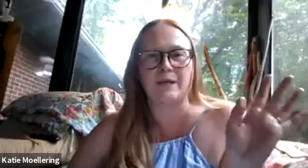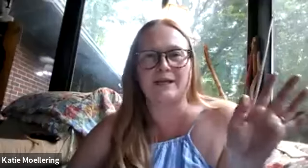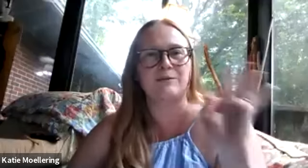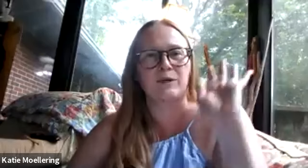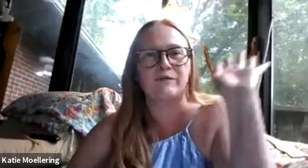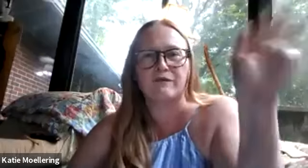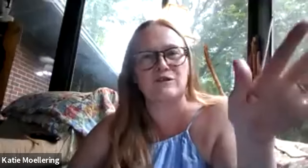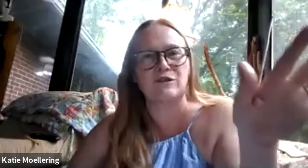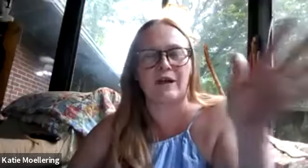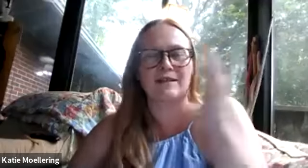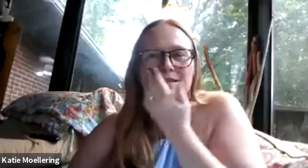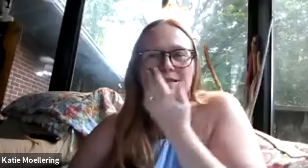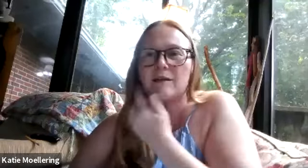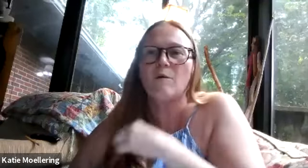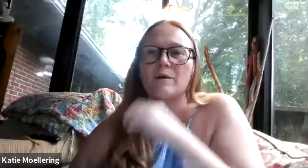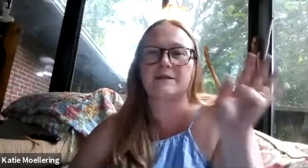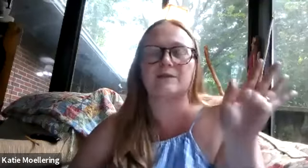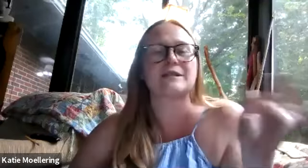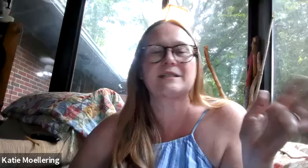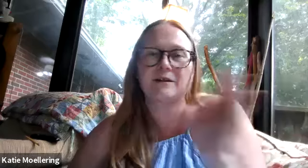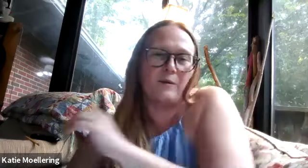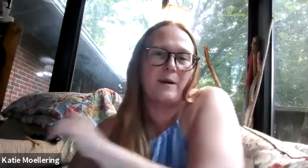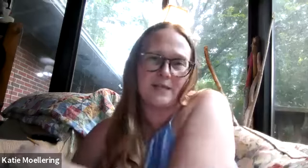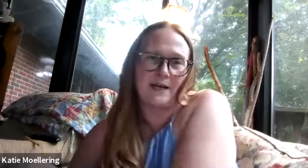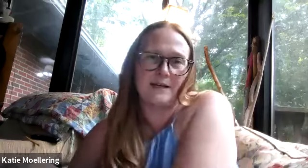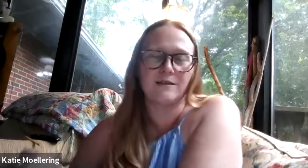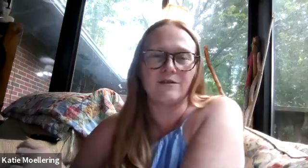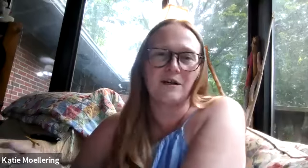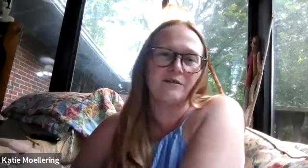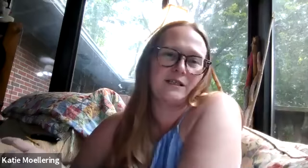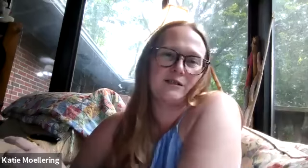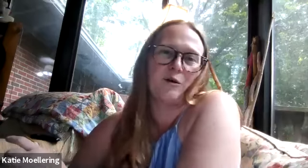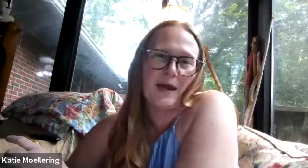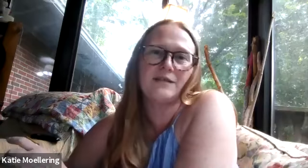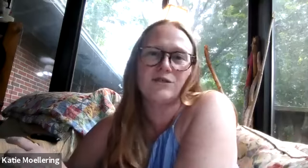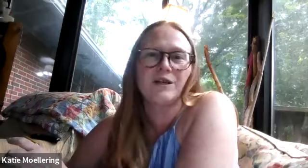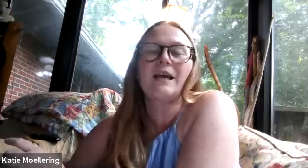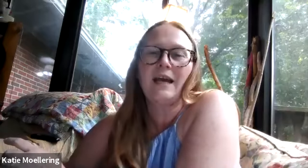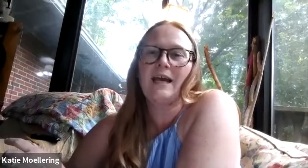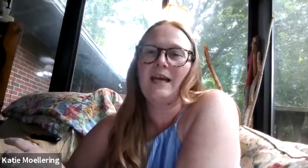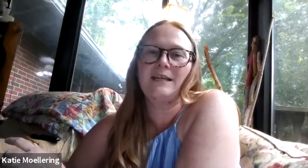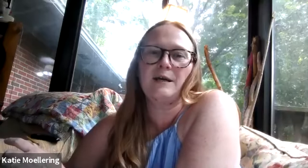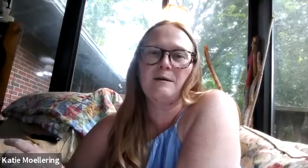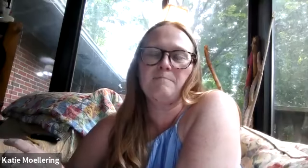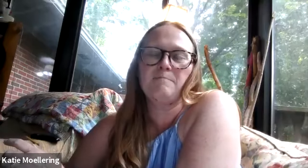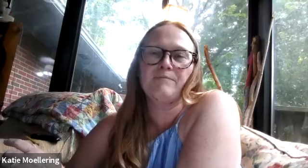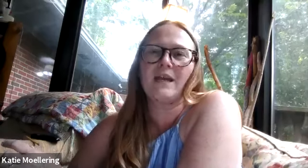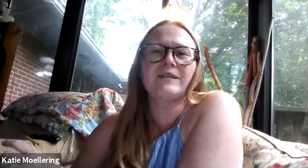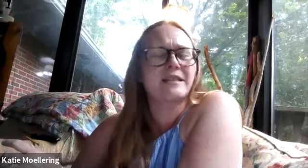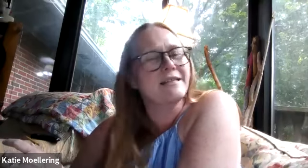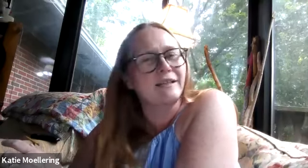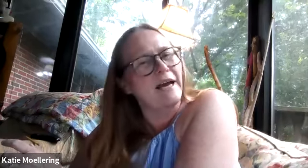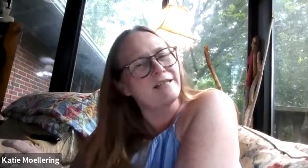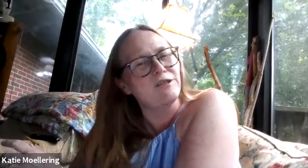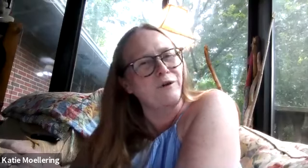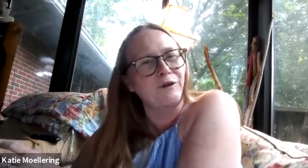any time you want to jump in one of our future classes, they're listed on the website, so you can go to the adult page. And if